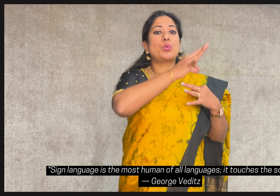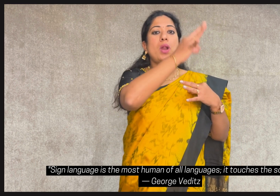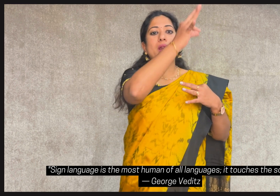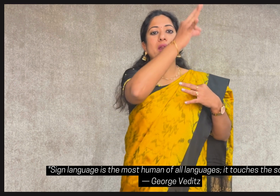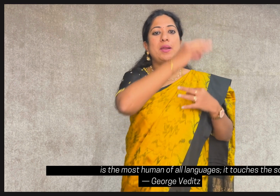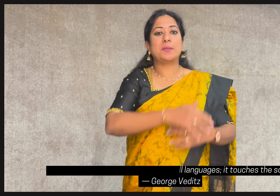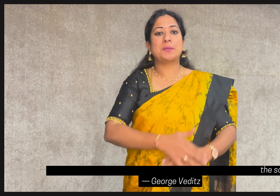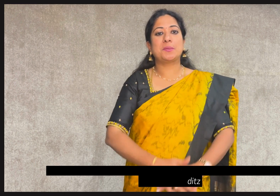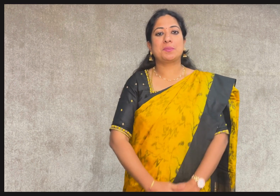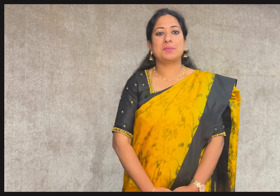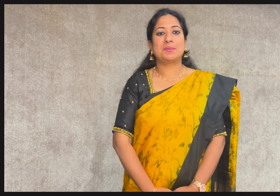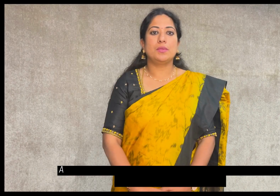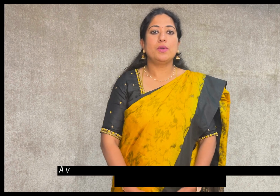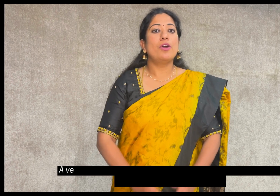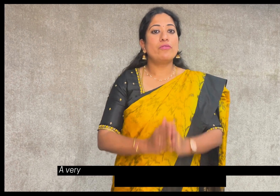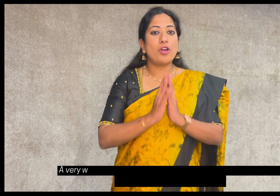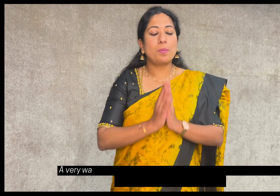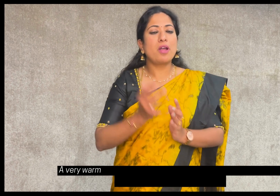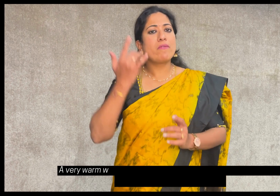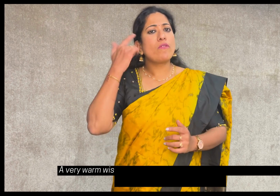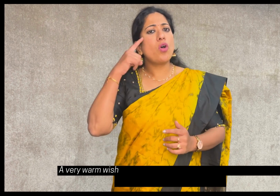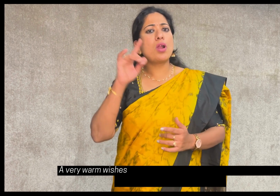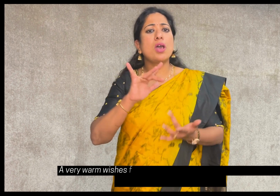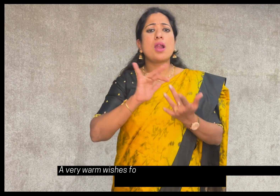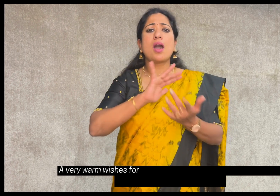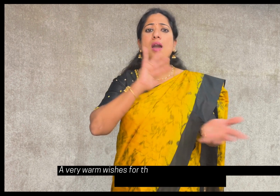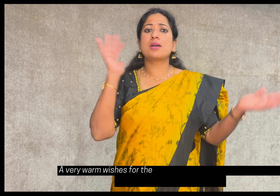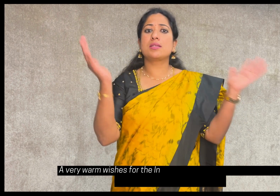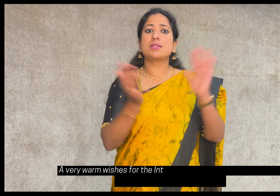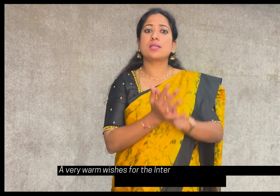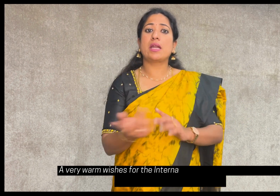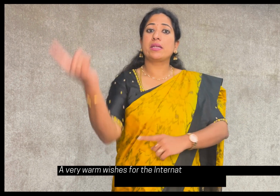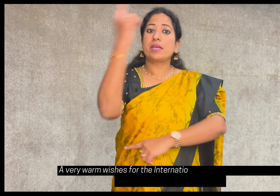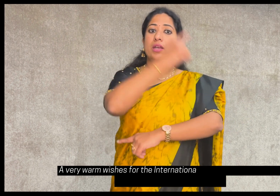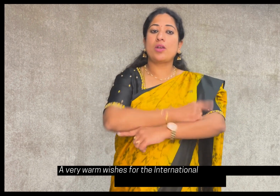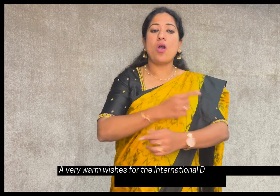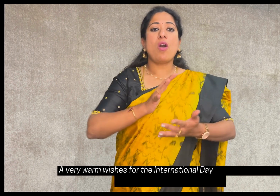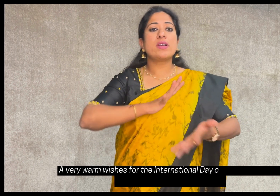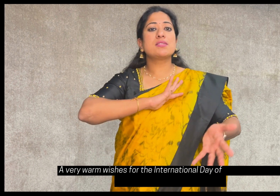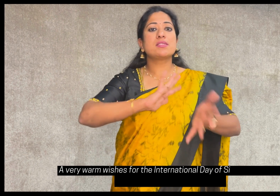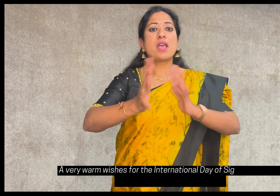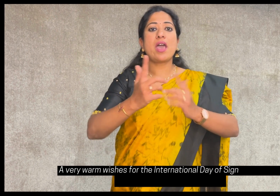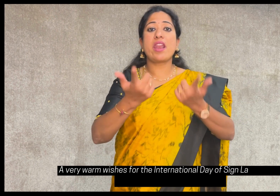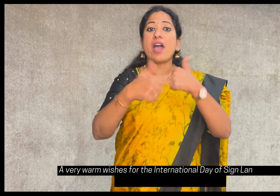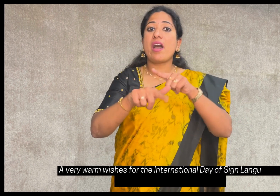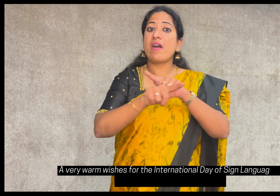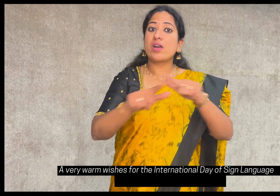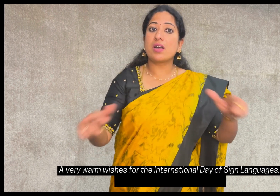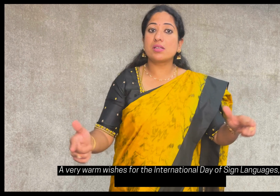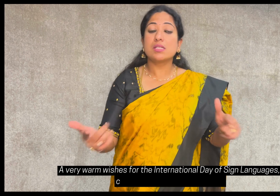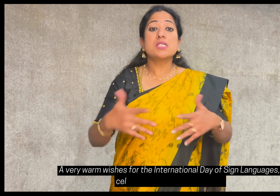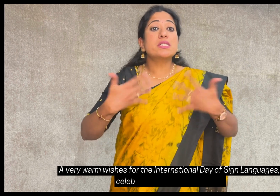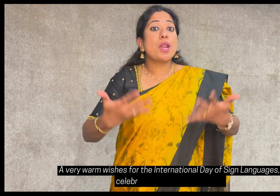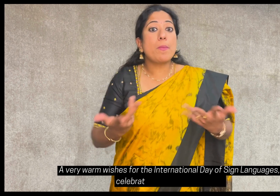soul a very warm wishes for the international day of sign languages